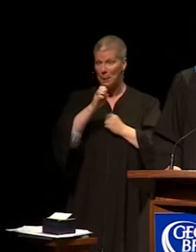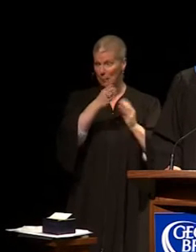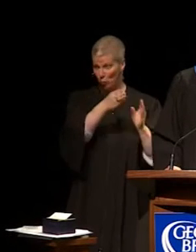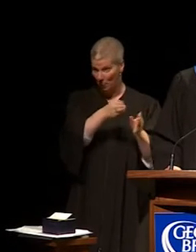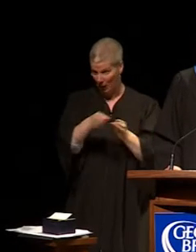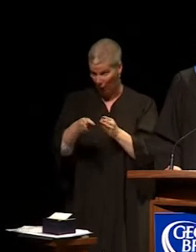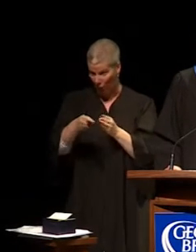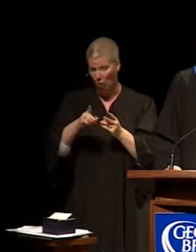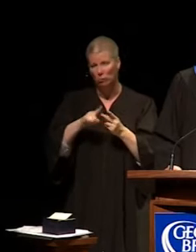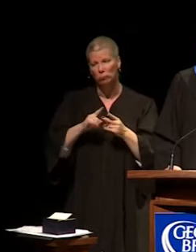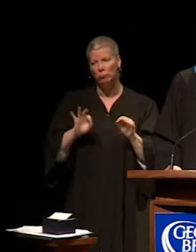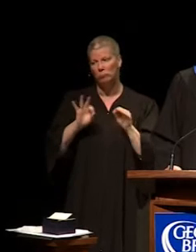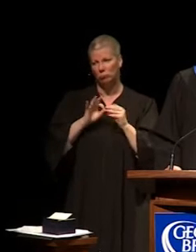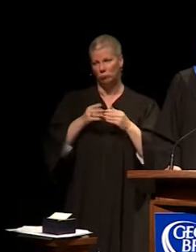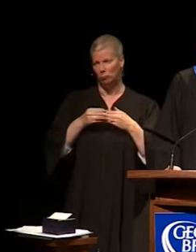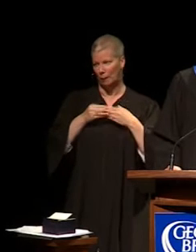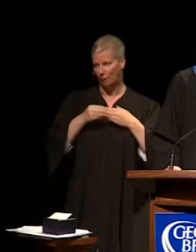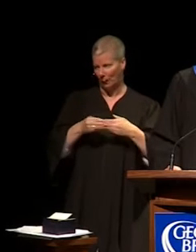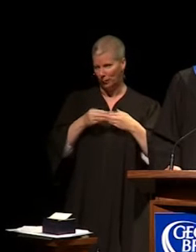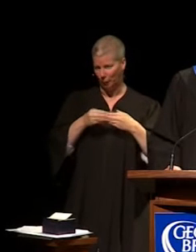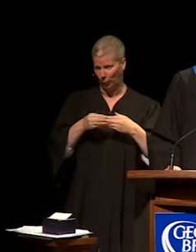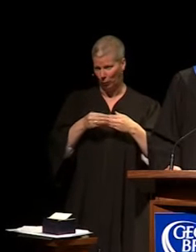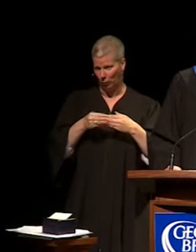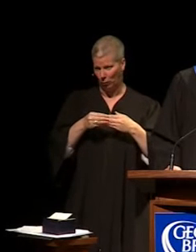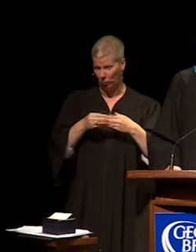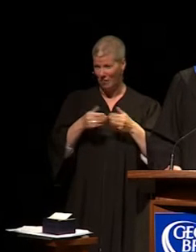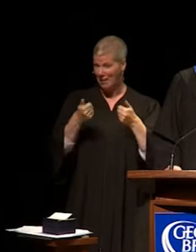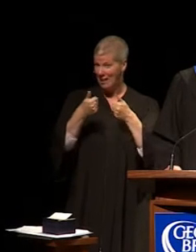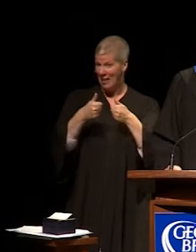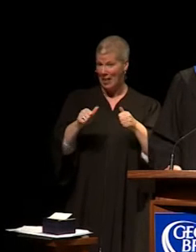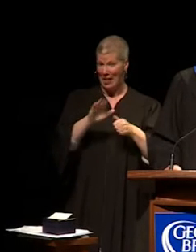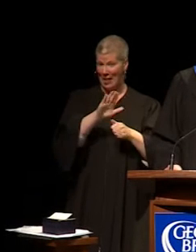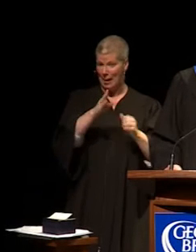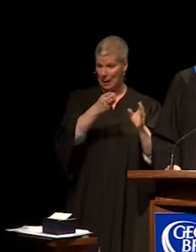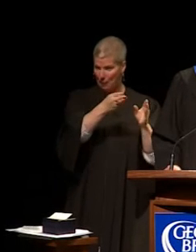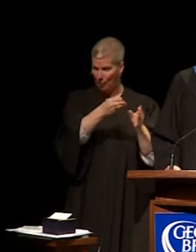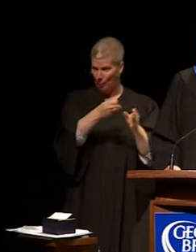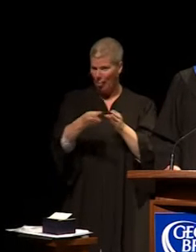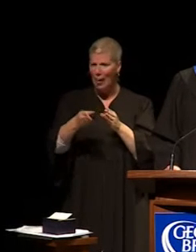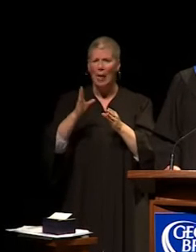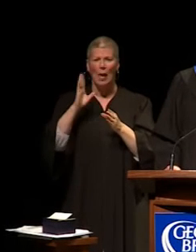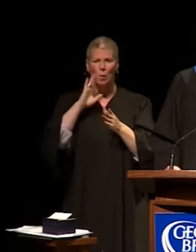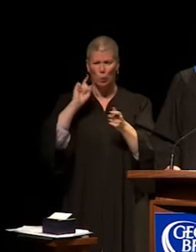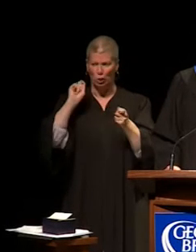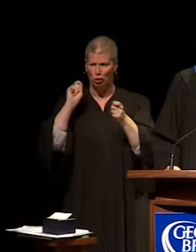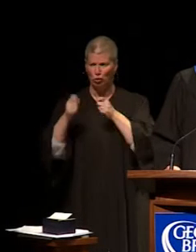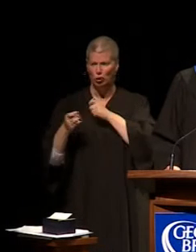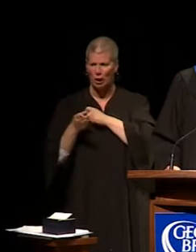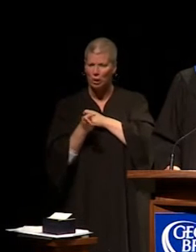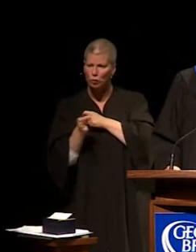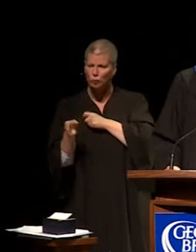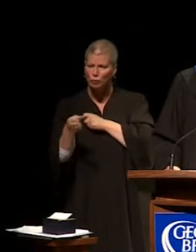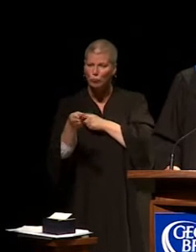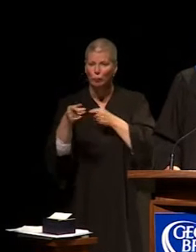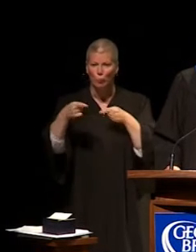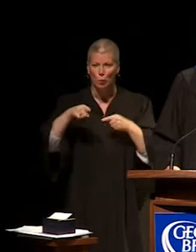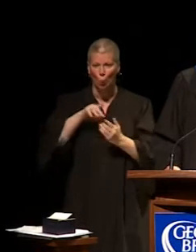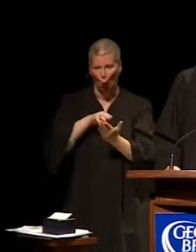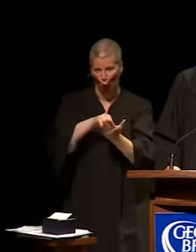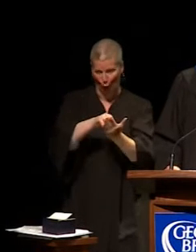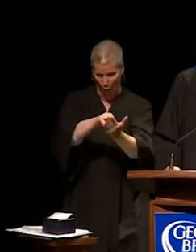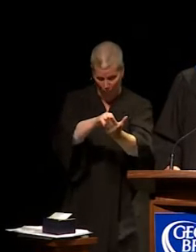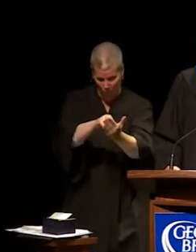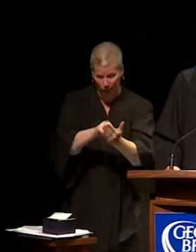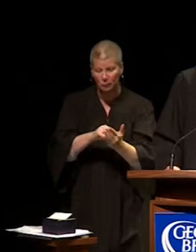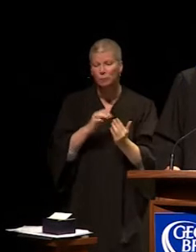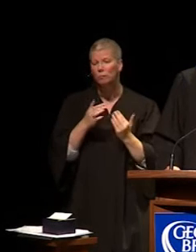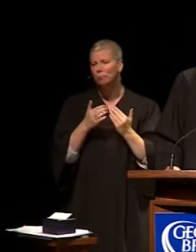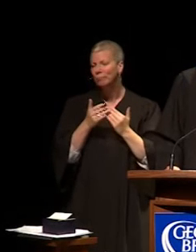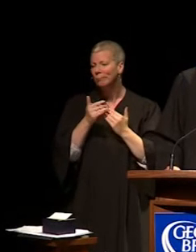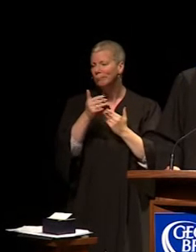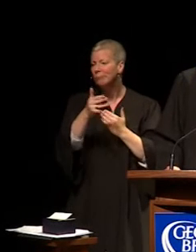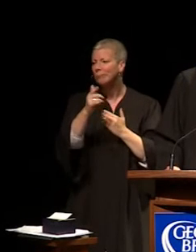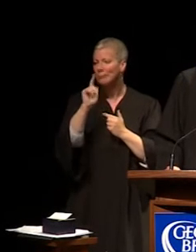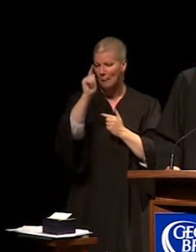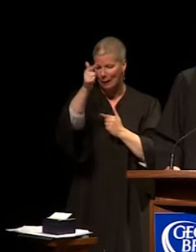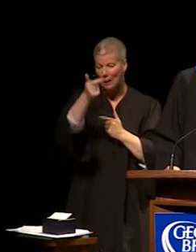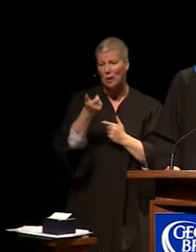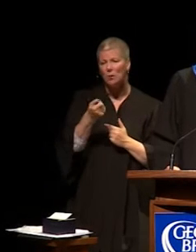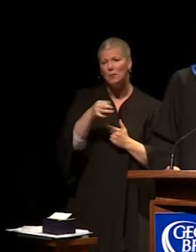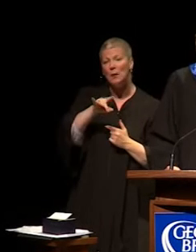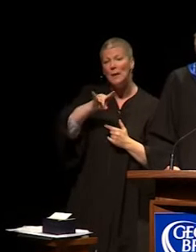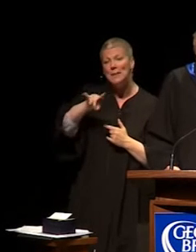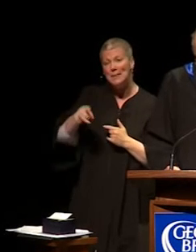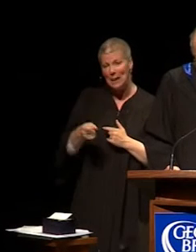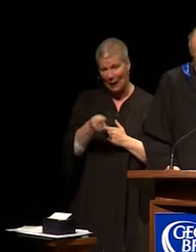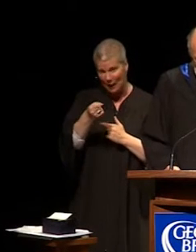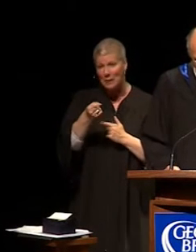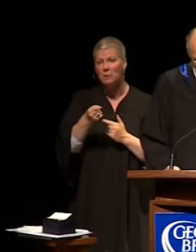you have in a career will change as you learn more. By the 80s, our condominium buildings